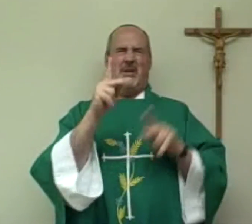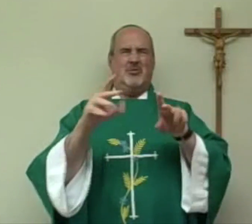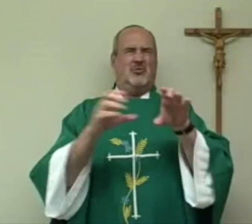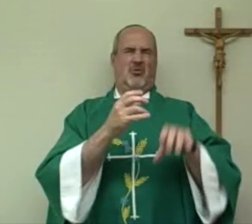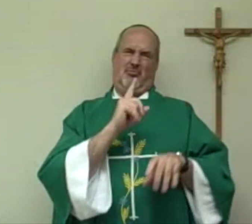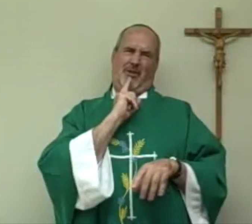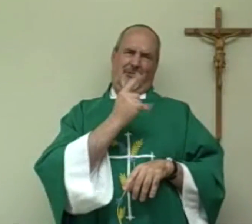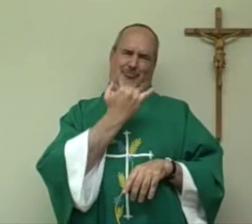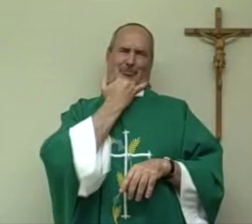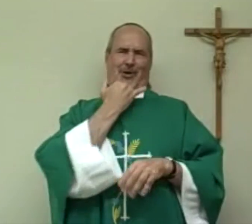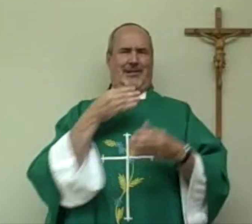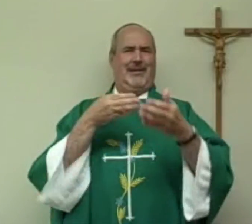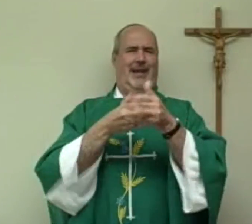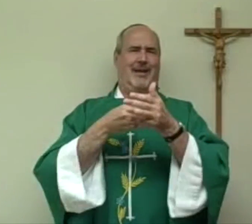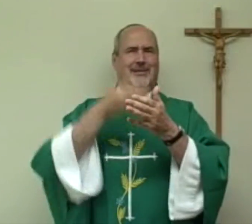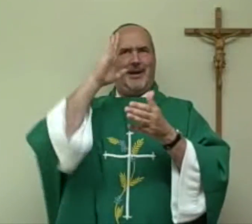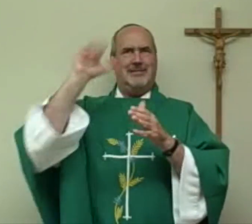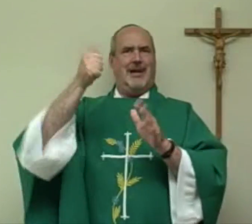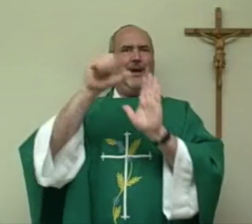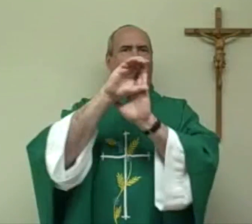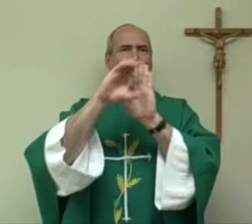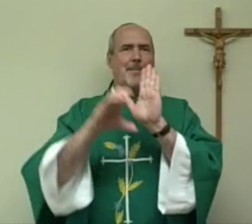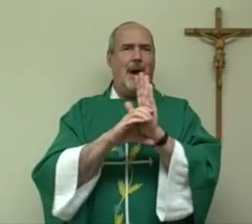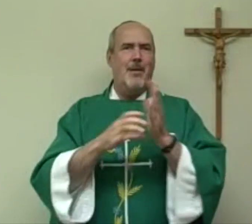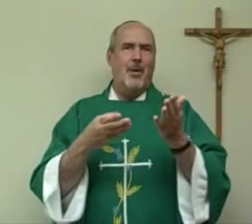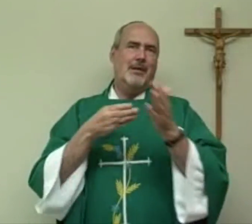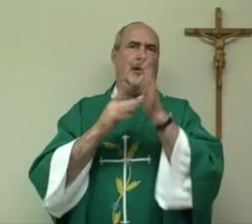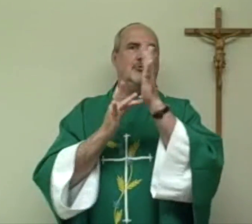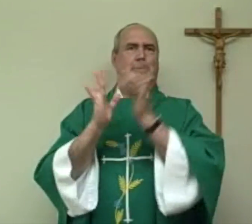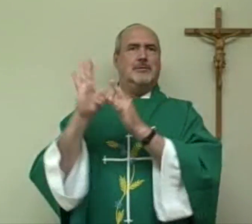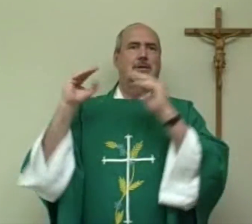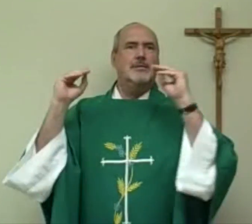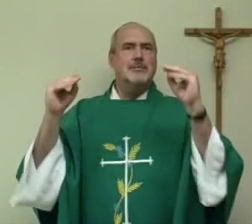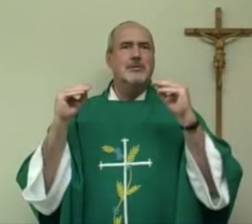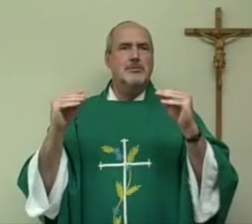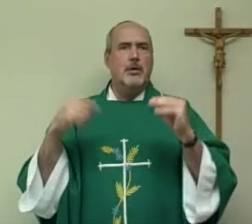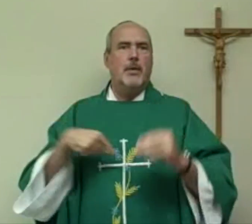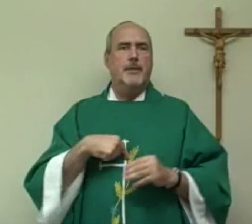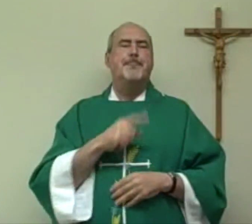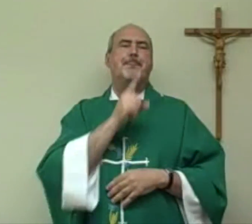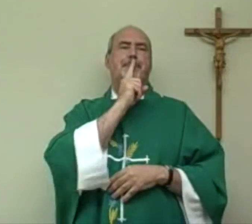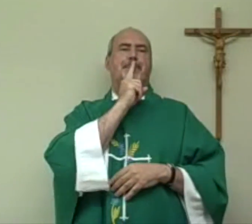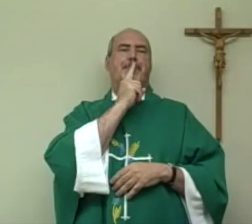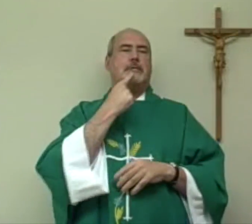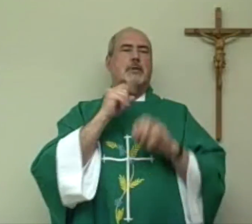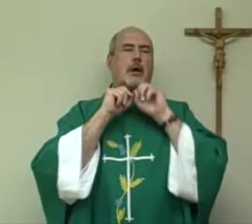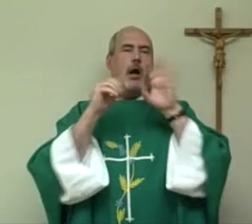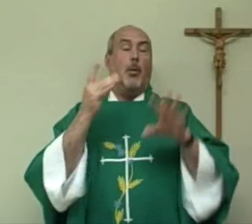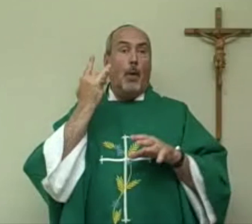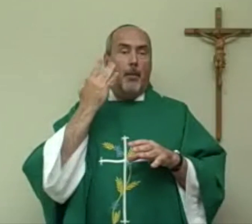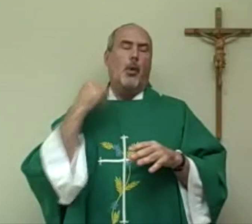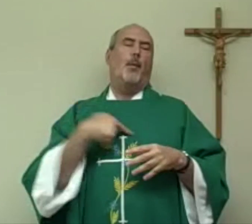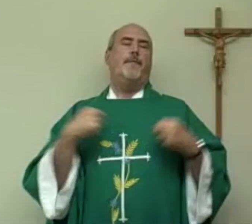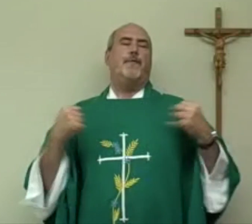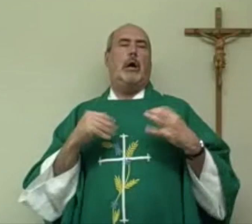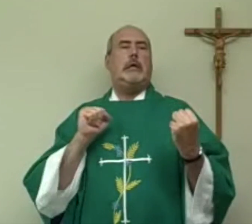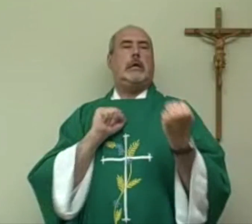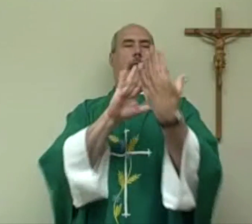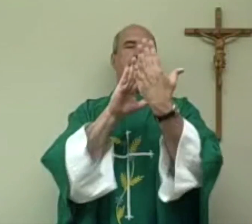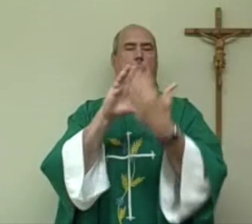weird or crazy for doing so. But if we see somebody doing something against God or against the commandments or Jesus' teachings,